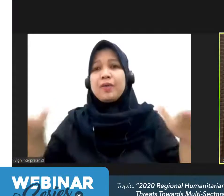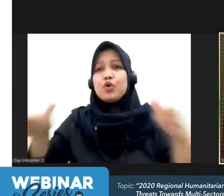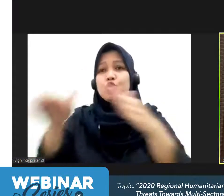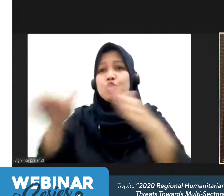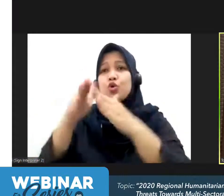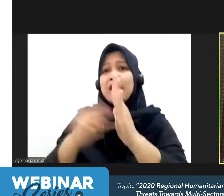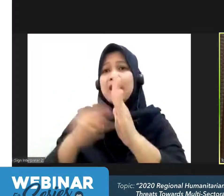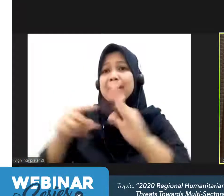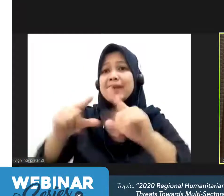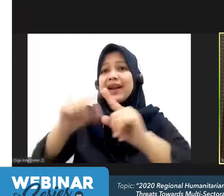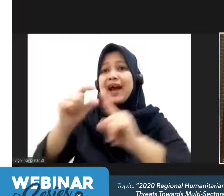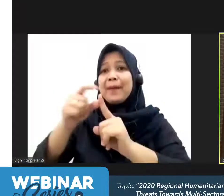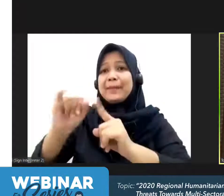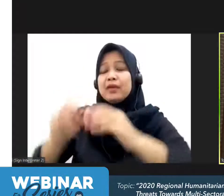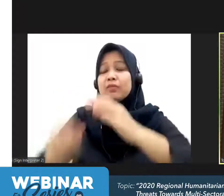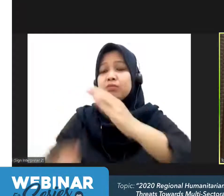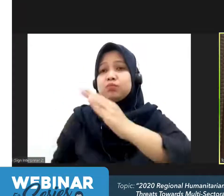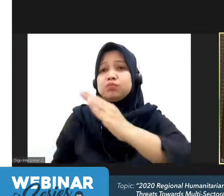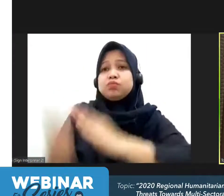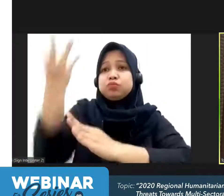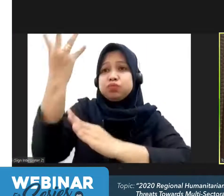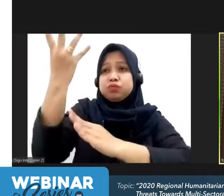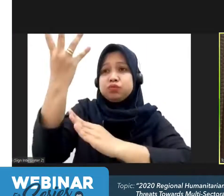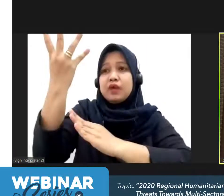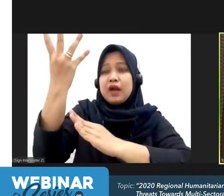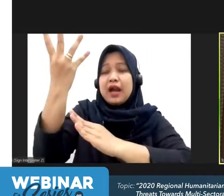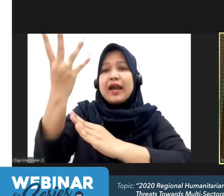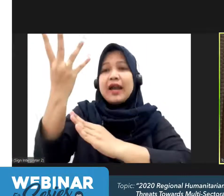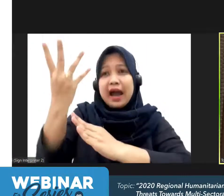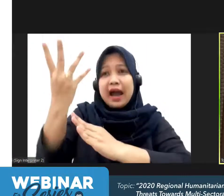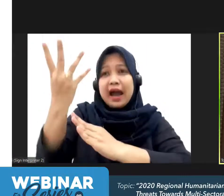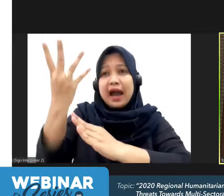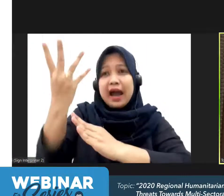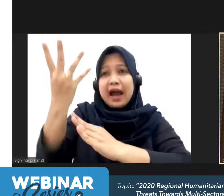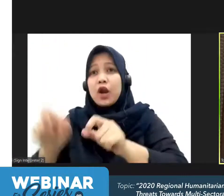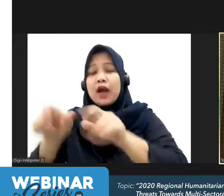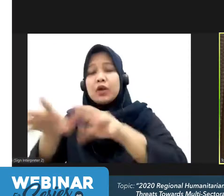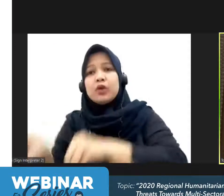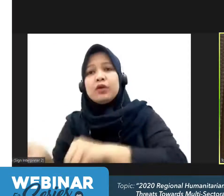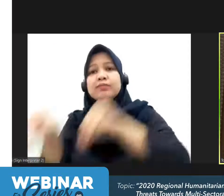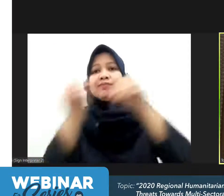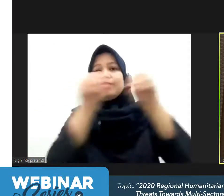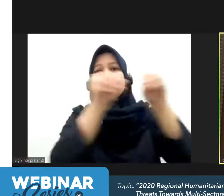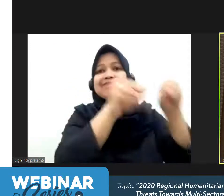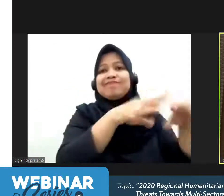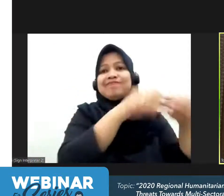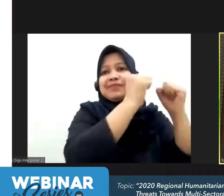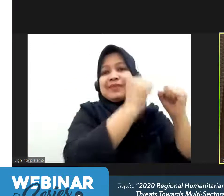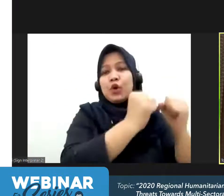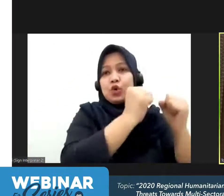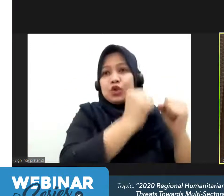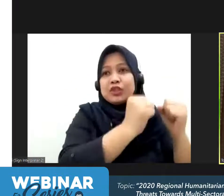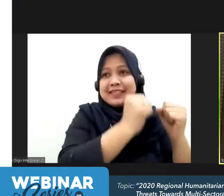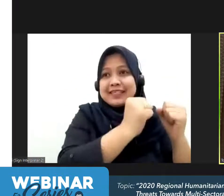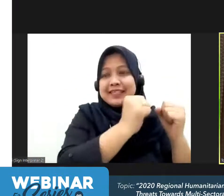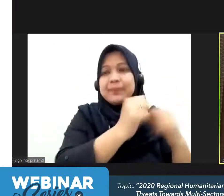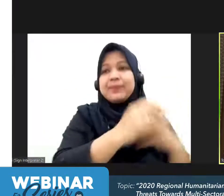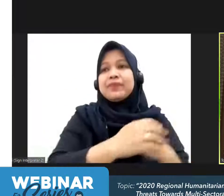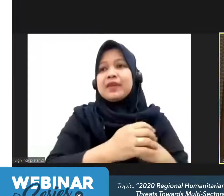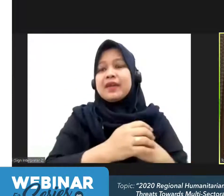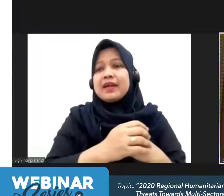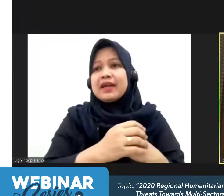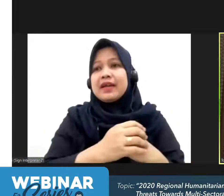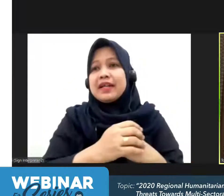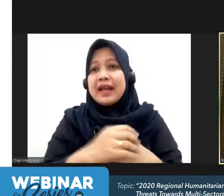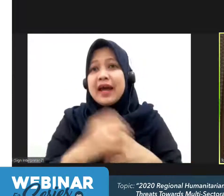which has caused people displacement. Although international humanitarian and human rights law provide special protection